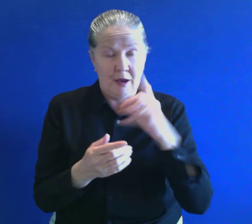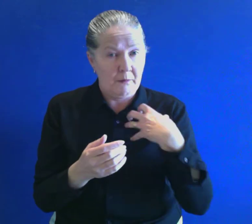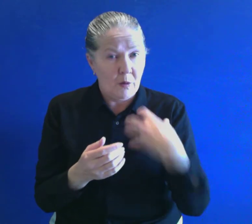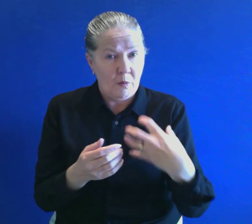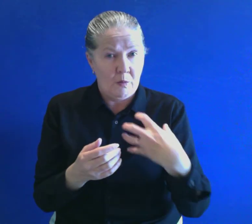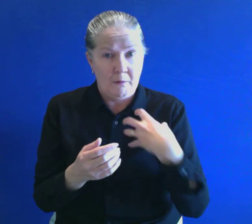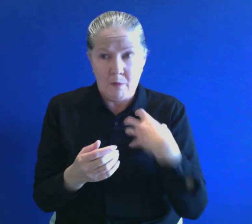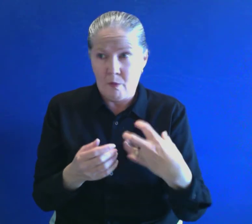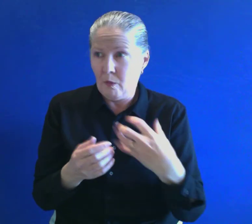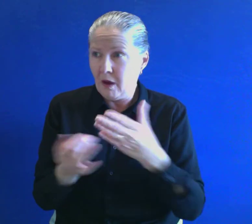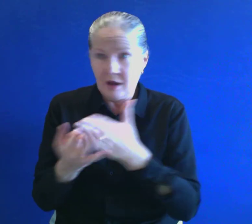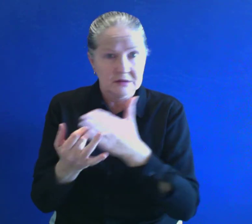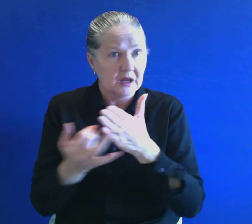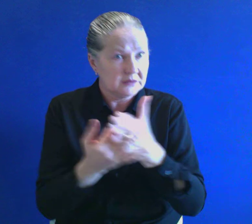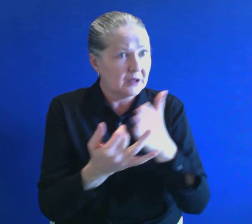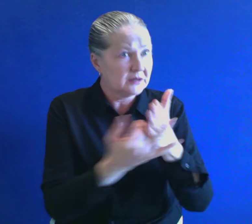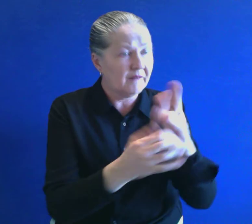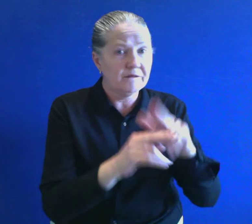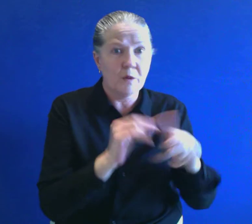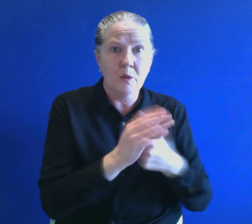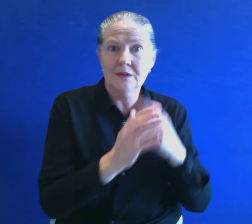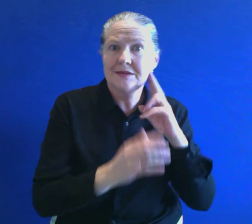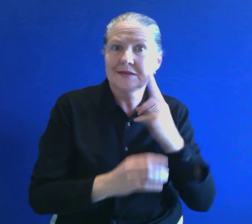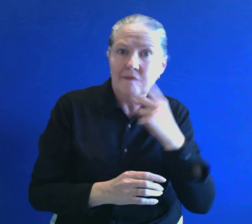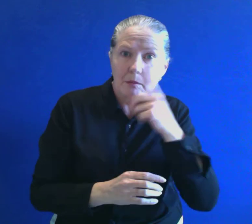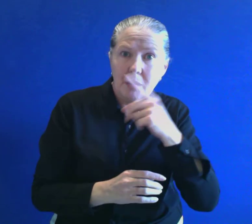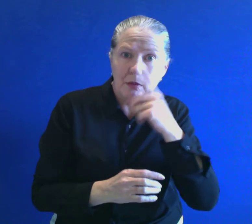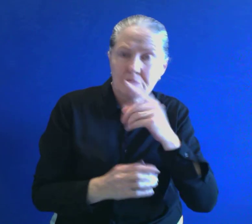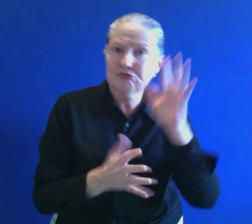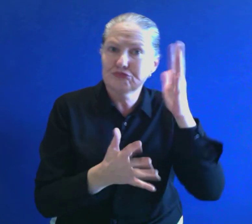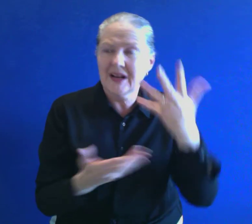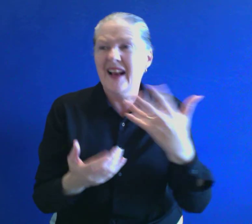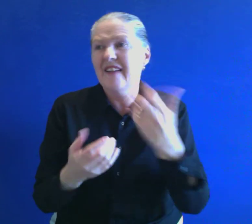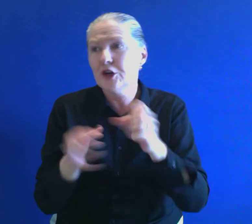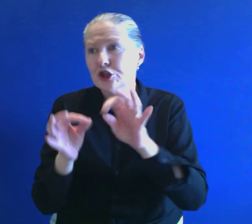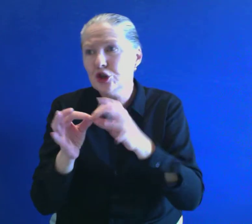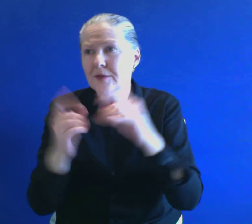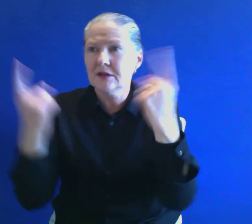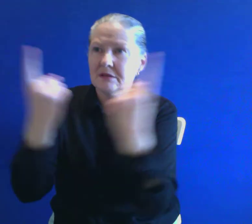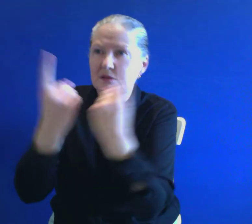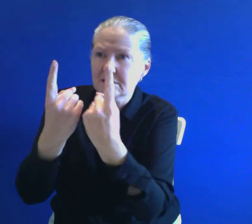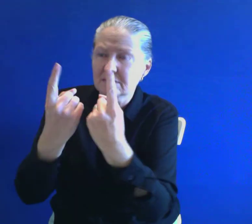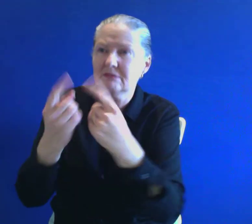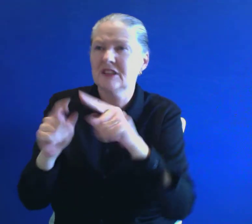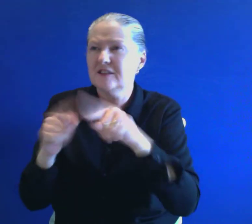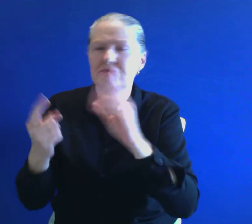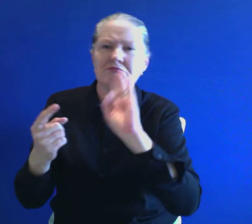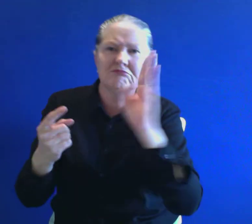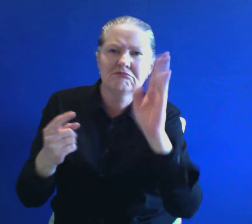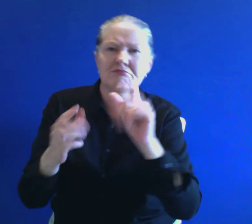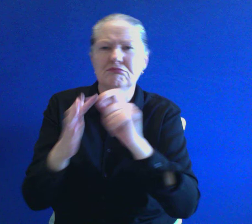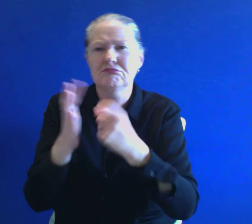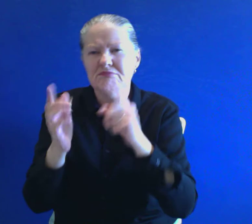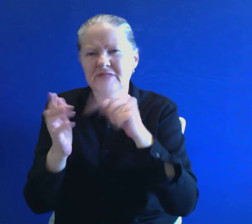access for deaf community members to information in Auslan so interpreters at press conferences and that kind of thing but I guess for us in the deaf